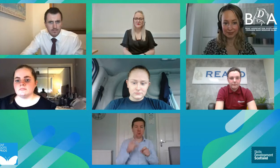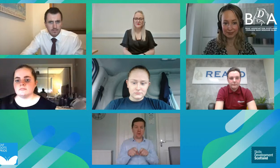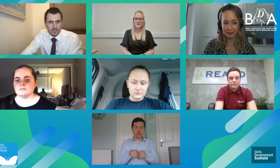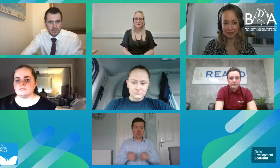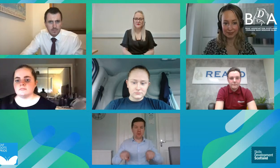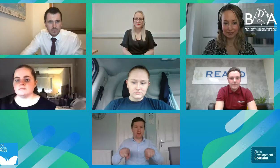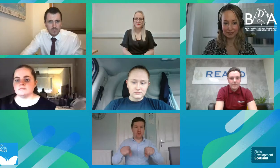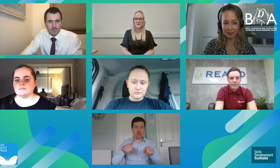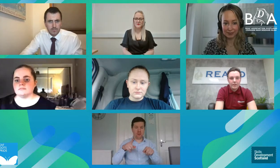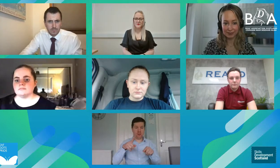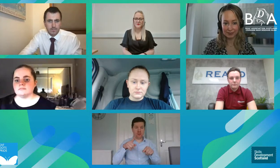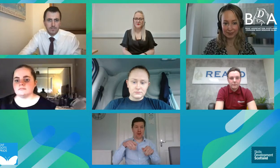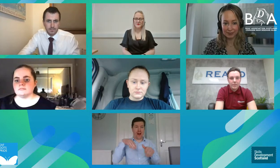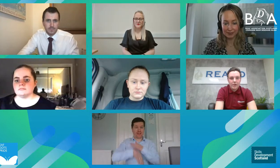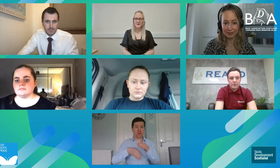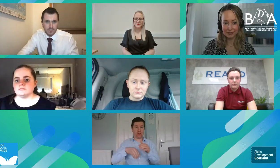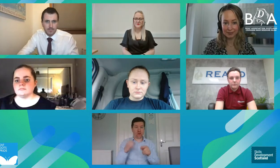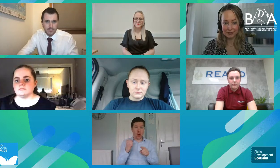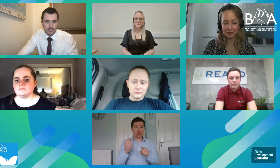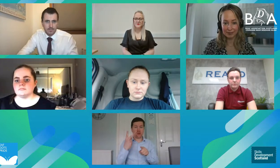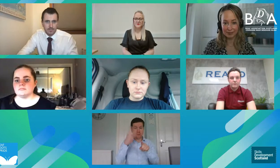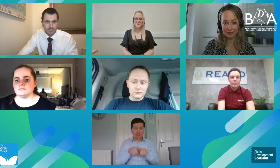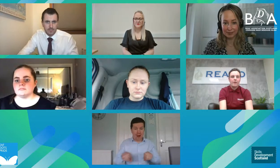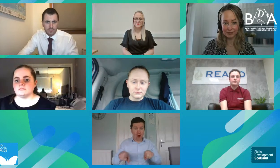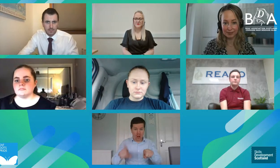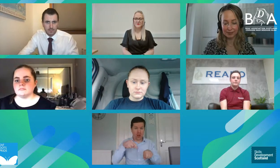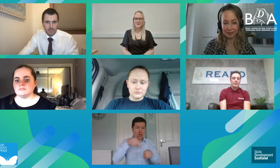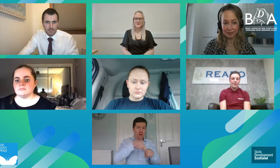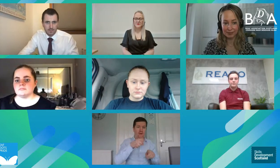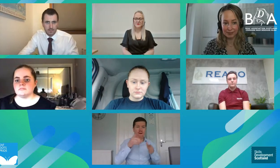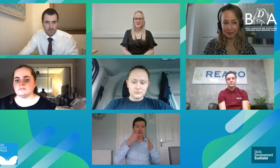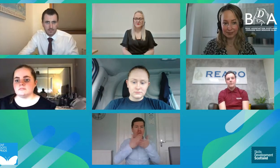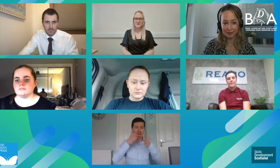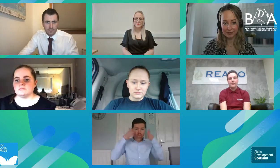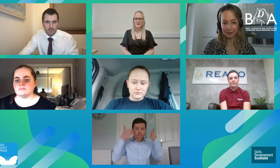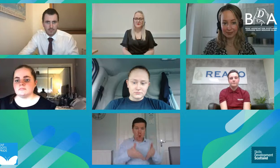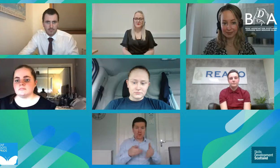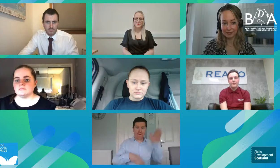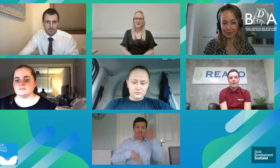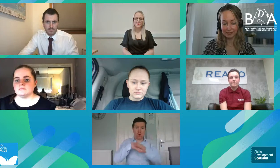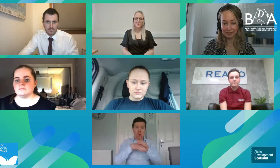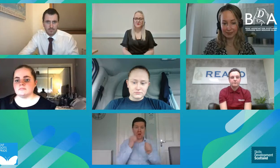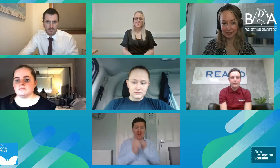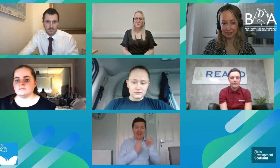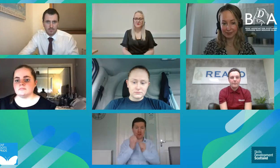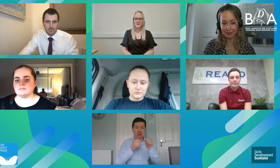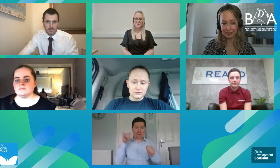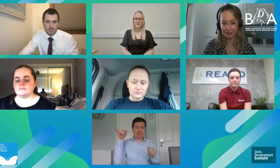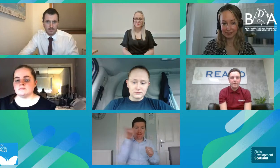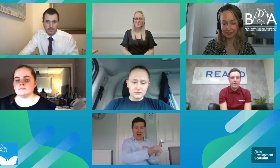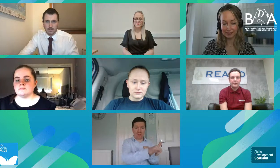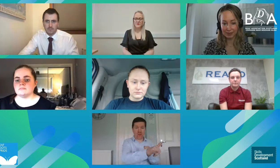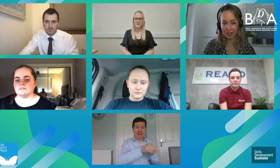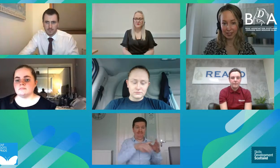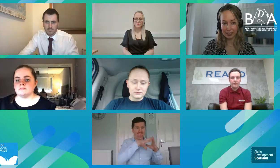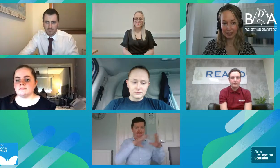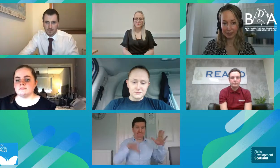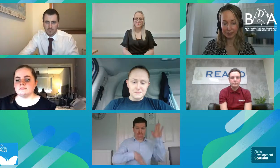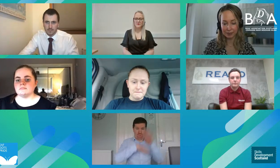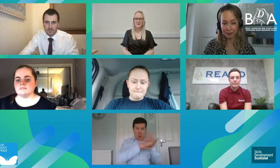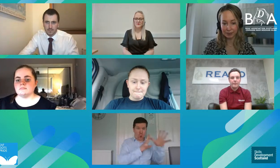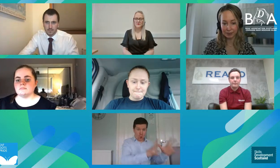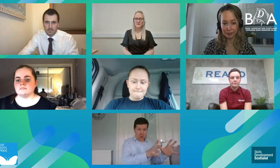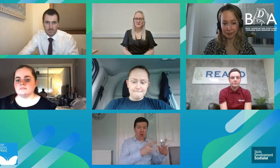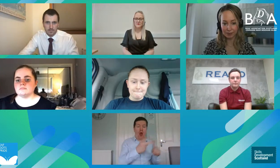Rolls-Royce Centre? Okay, so in Scotland, there's probably two paths. One is